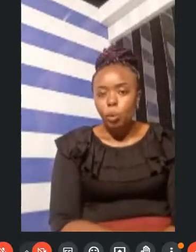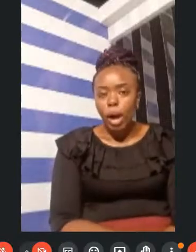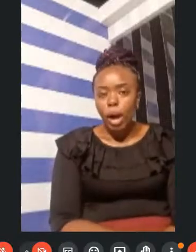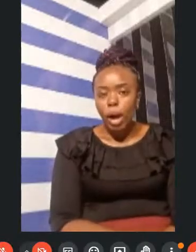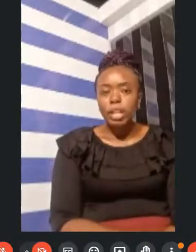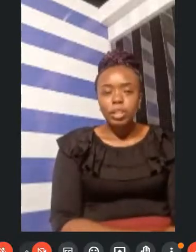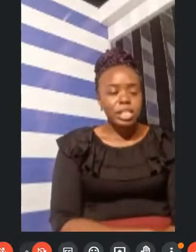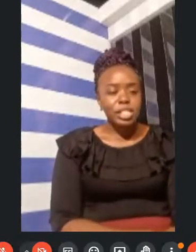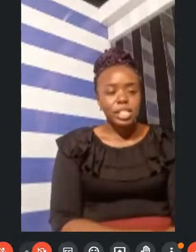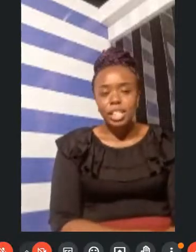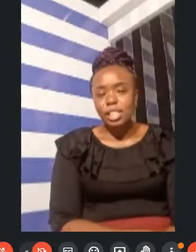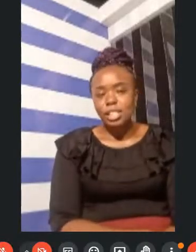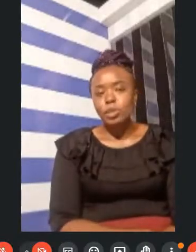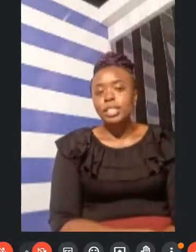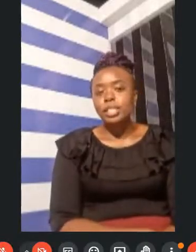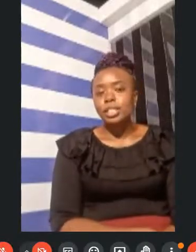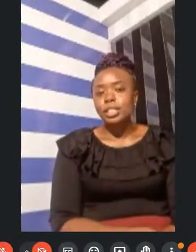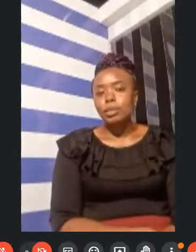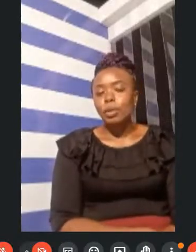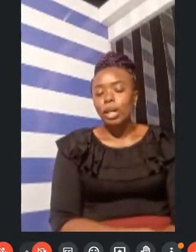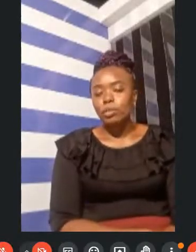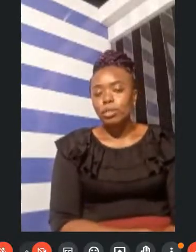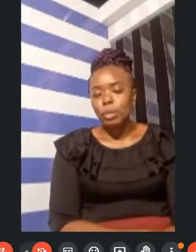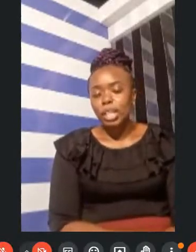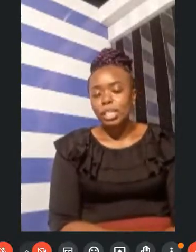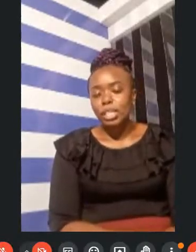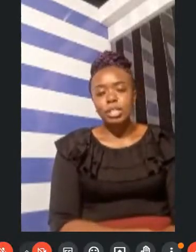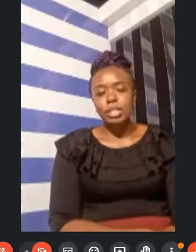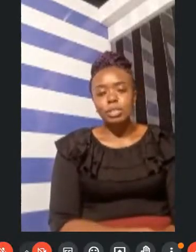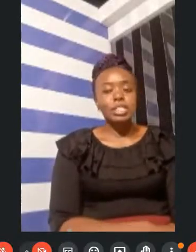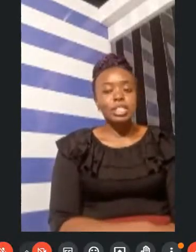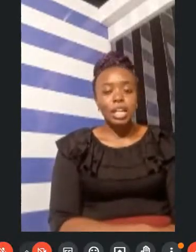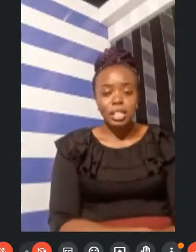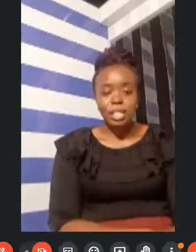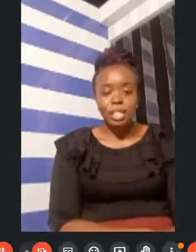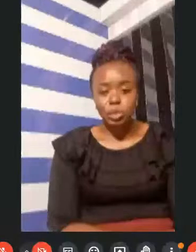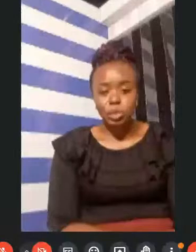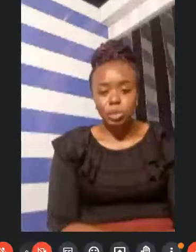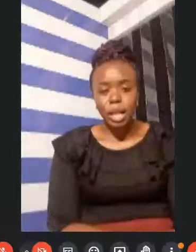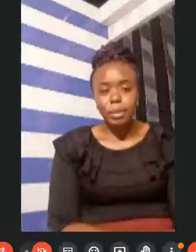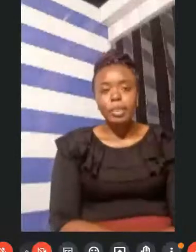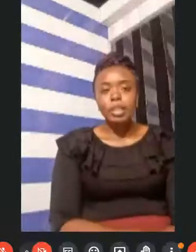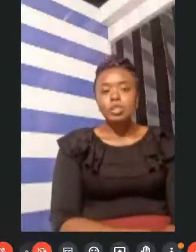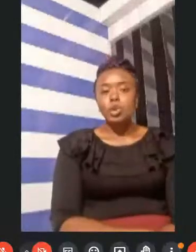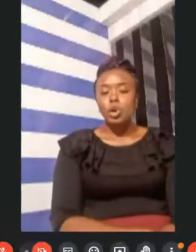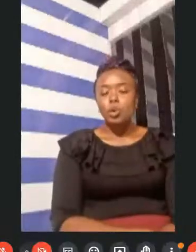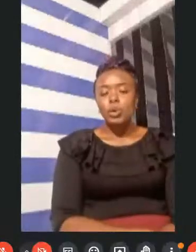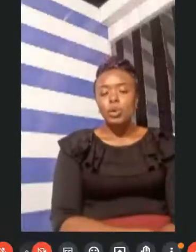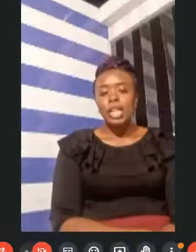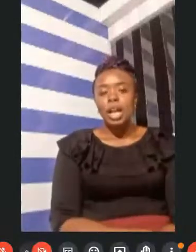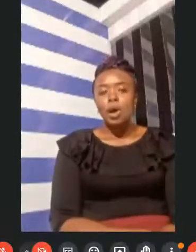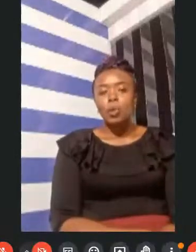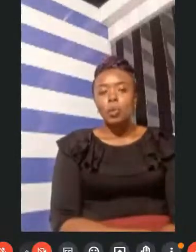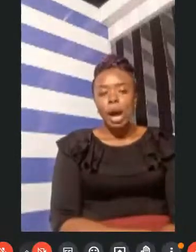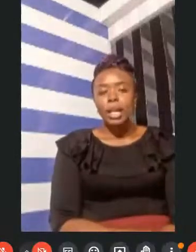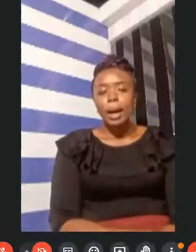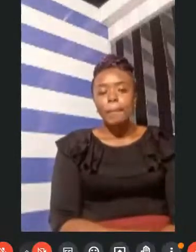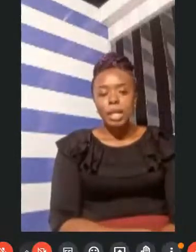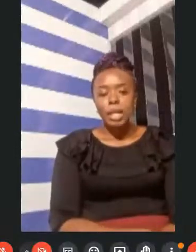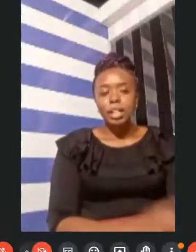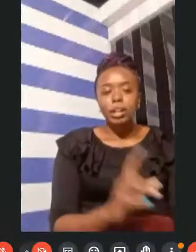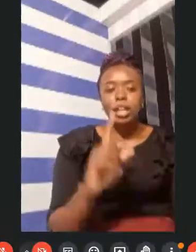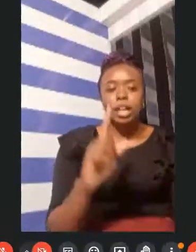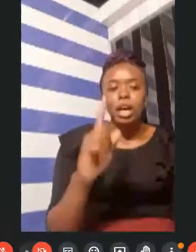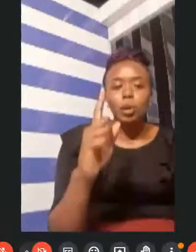million. 1 million. This is the easiest, though it's the one of the biggest numbers, but it's the easiest to sign. So we sign